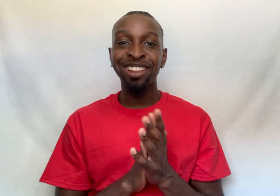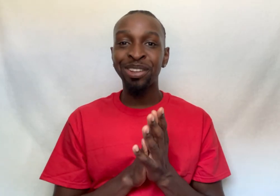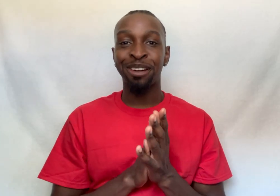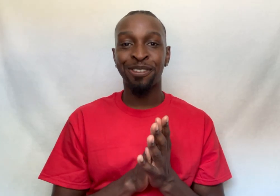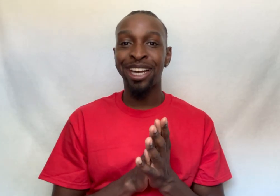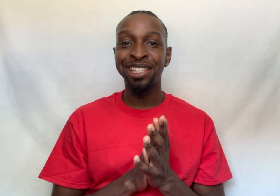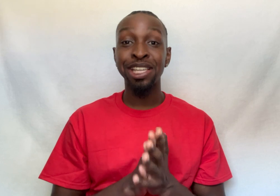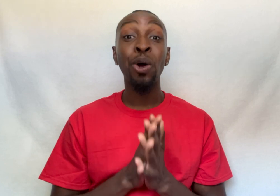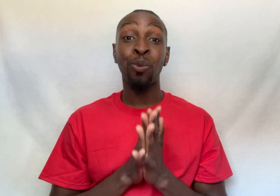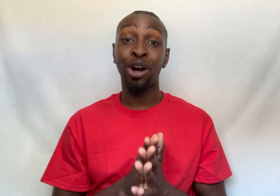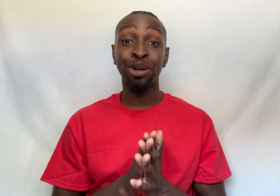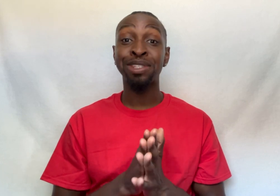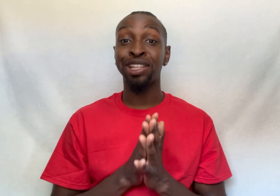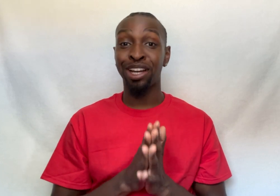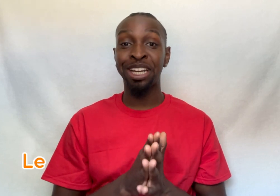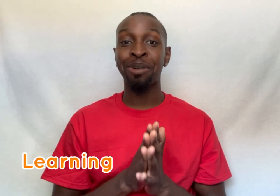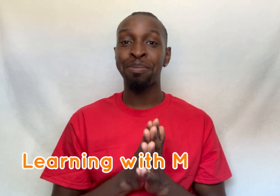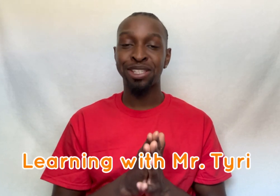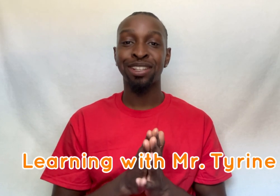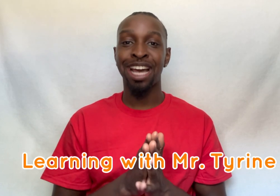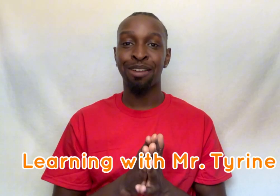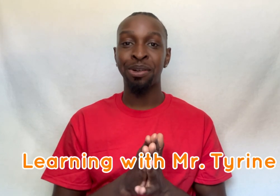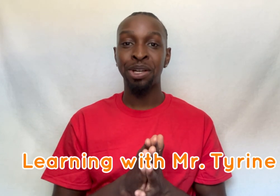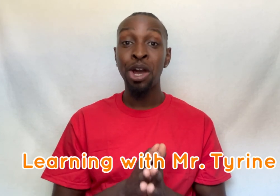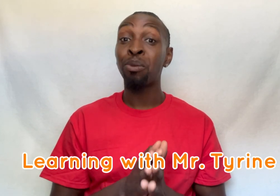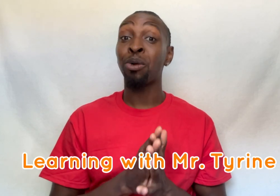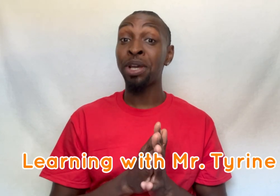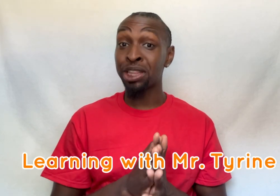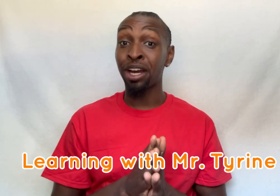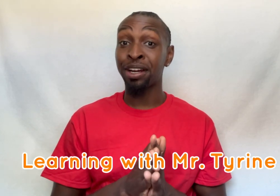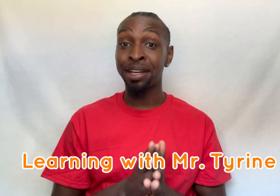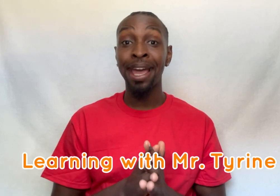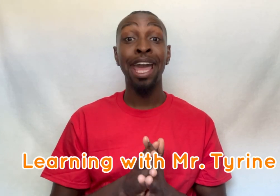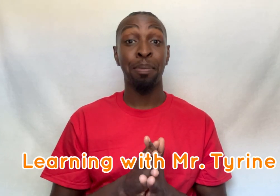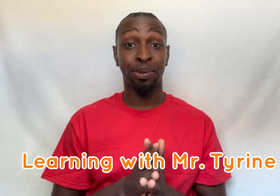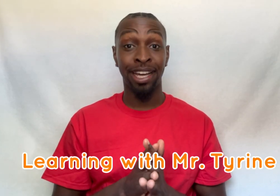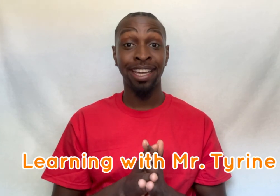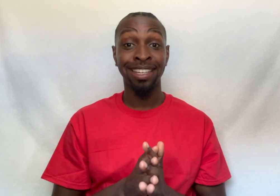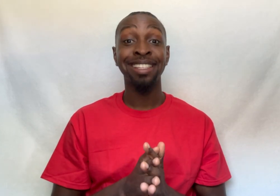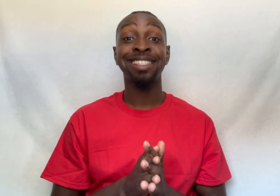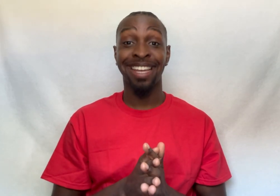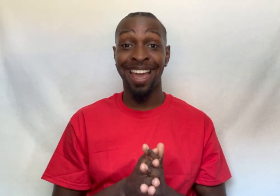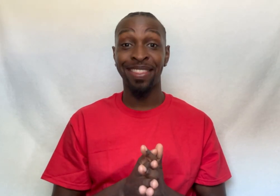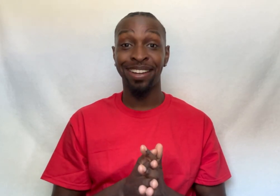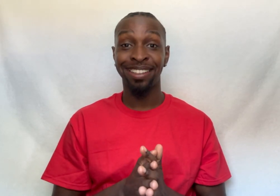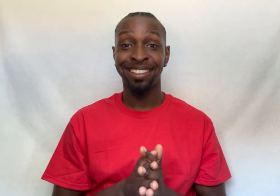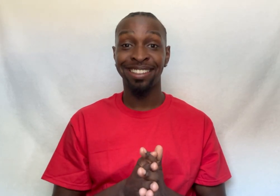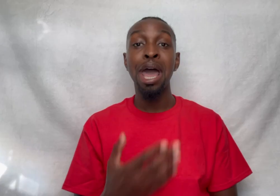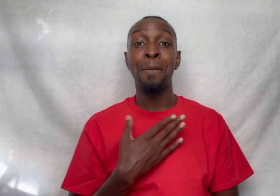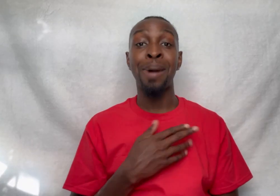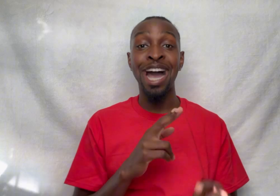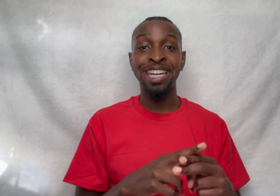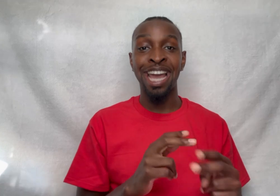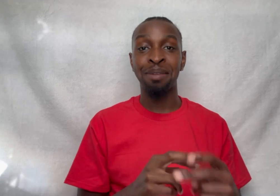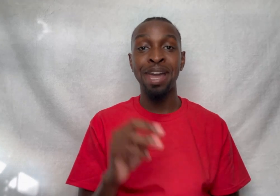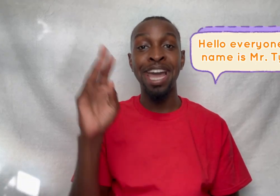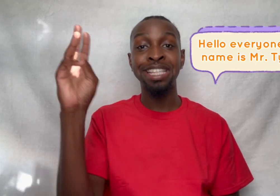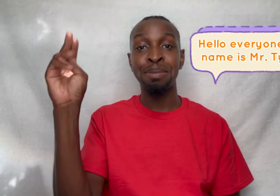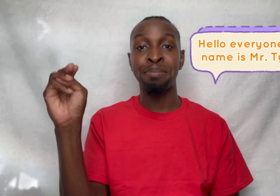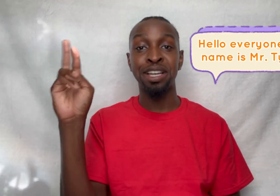Hello there, friends. Welcome to Learning with Mr. Tyrine, where we learn and play together. My name is